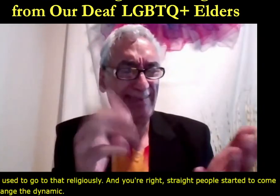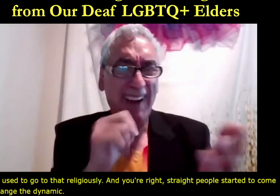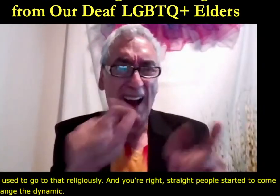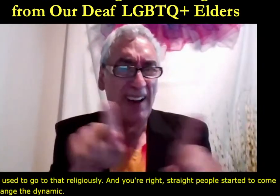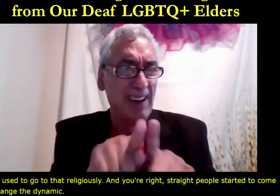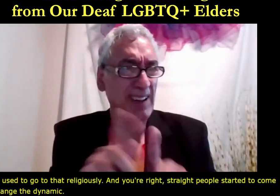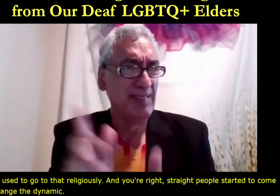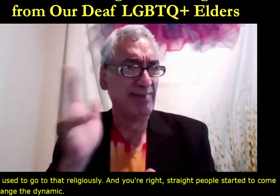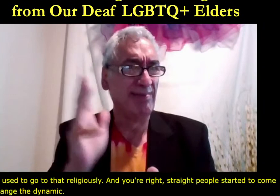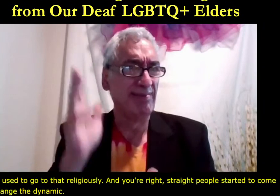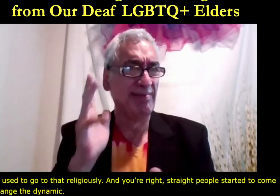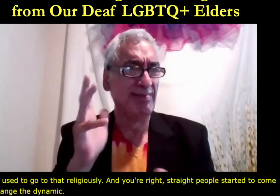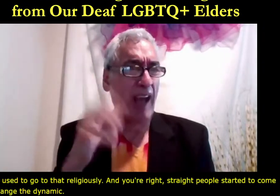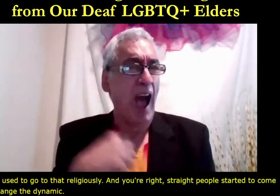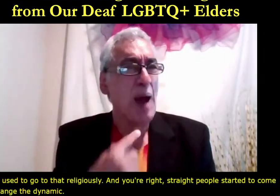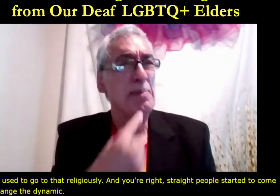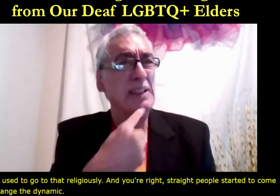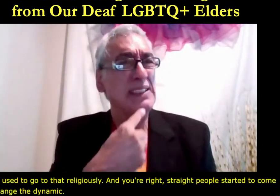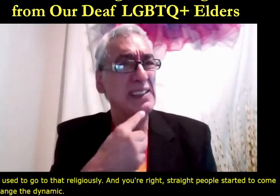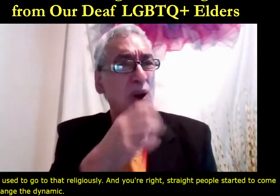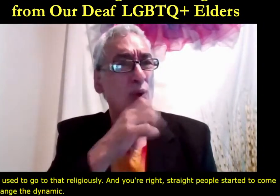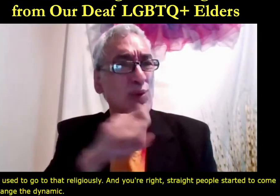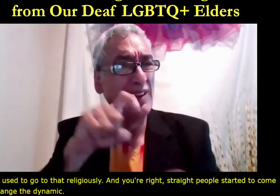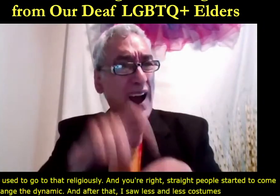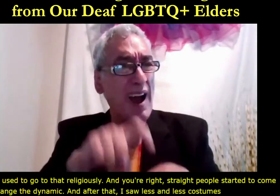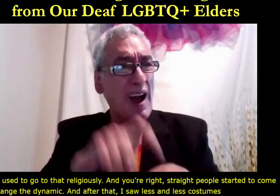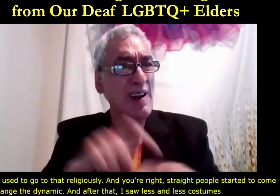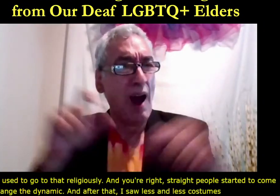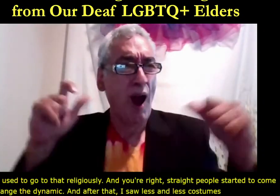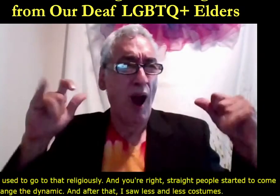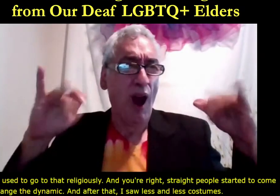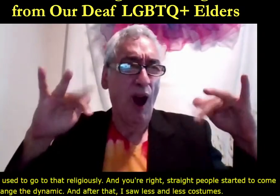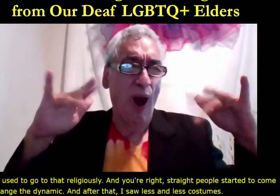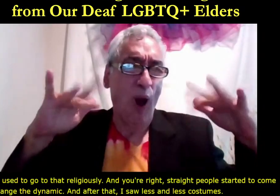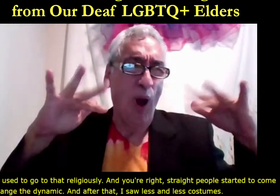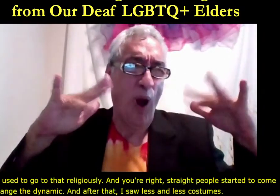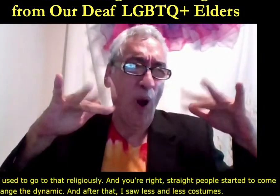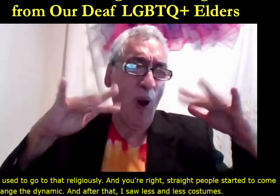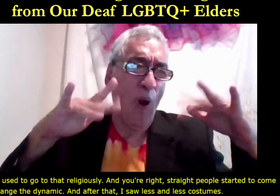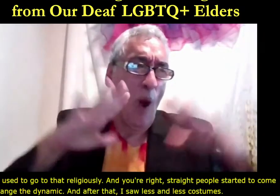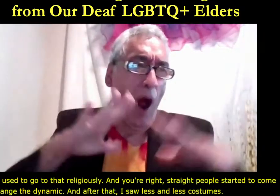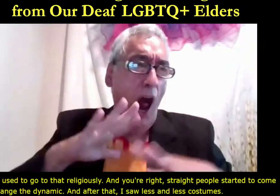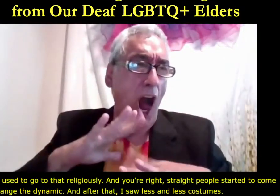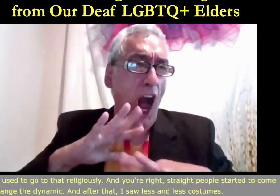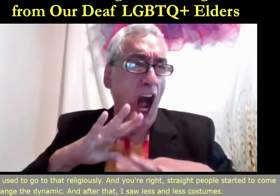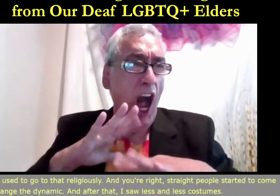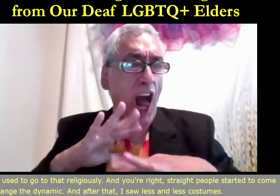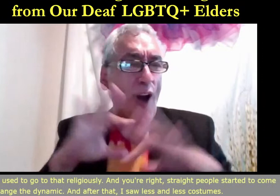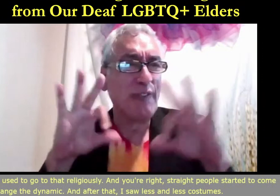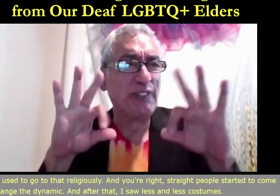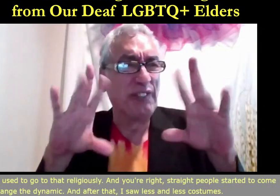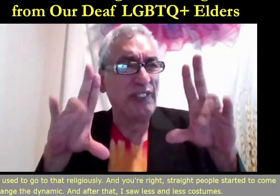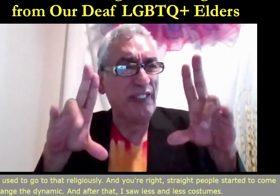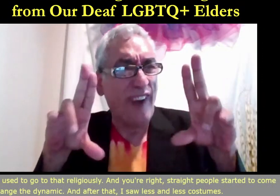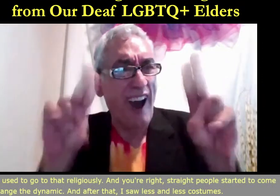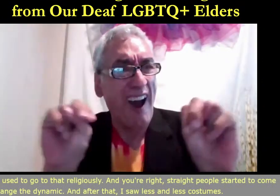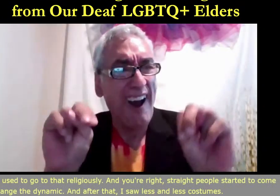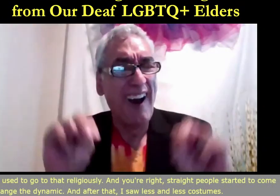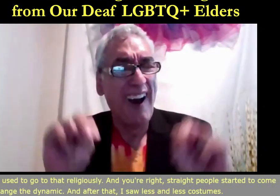happening it wasn't like it was before and i missed that i missed the old time where we'd come together in these really